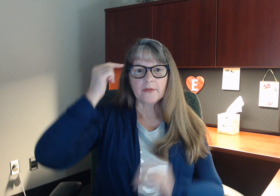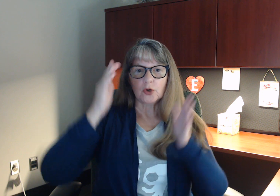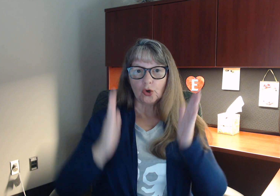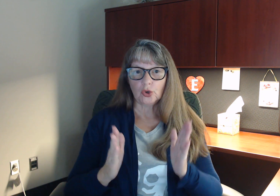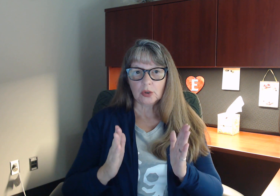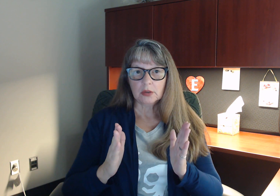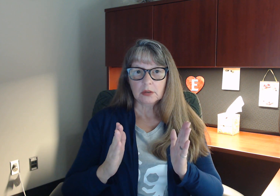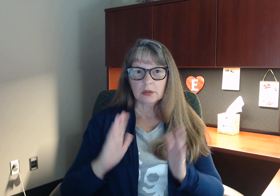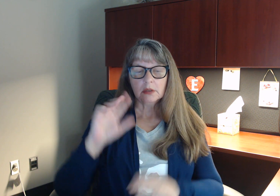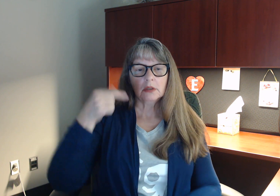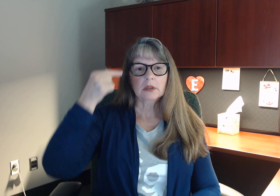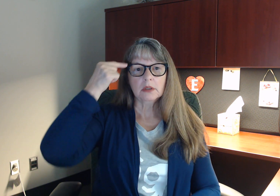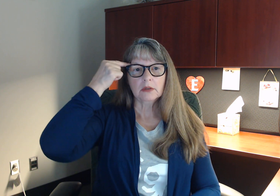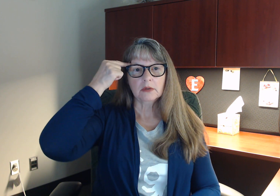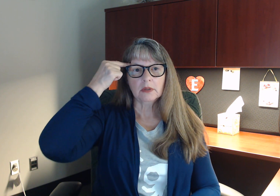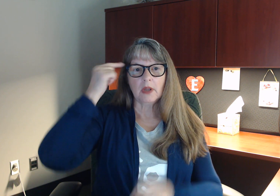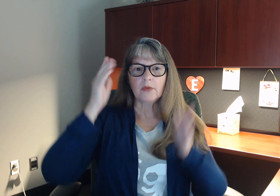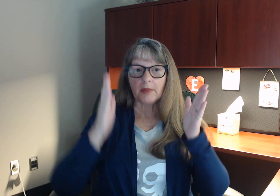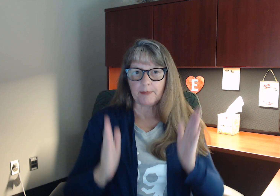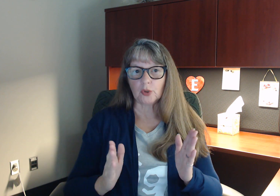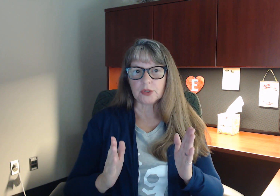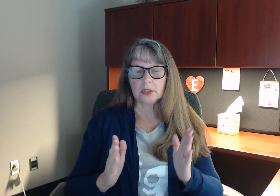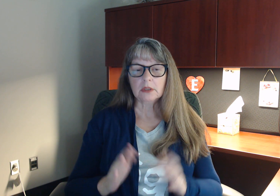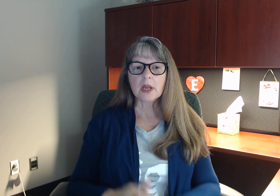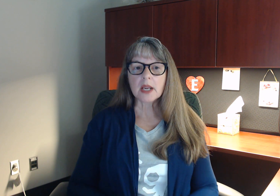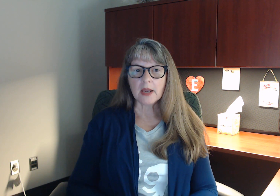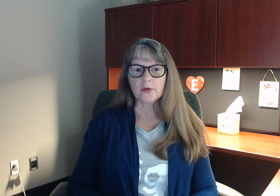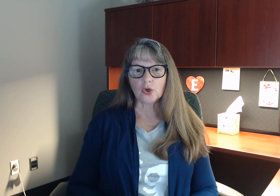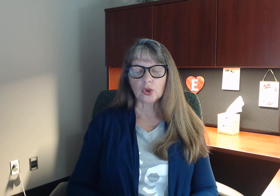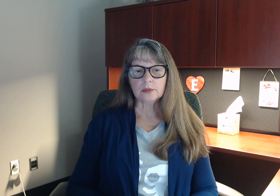governor. The government person, governor.